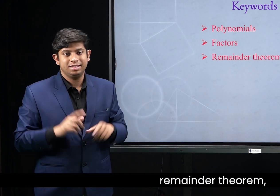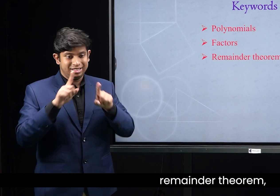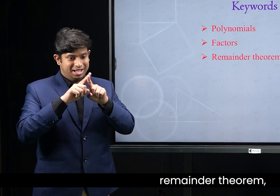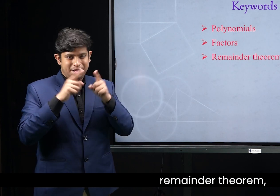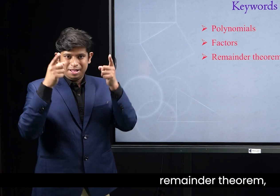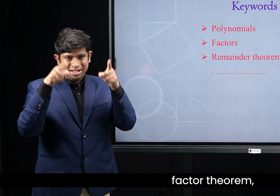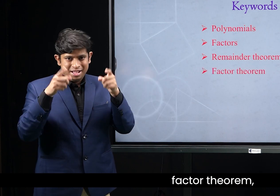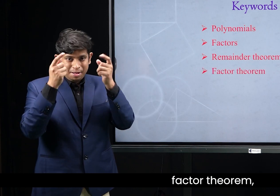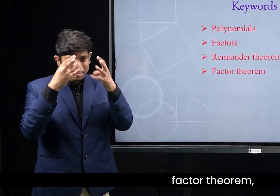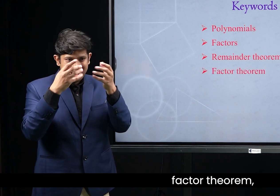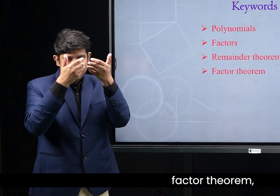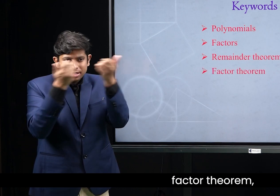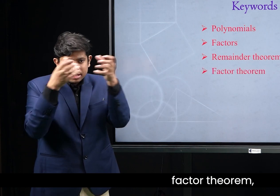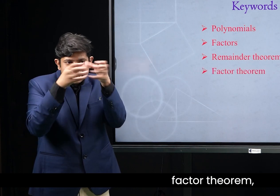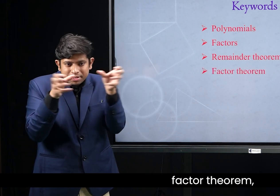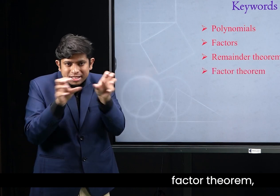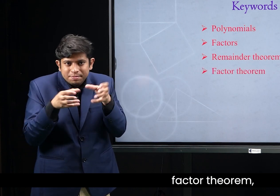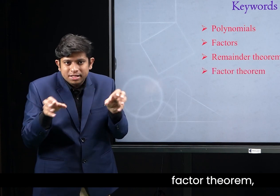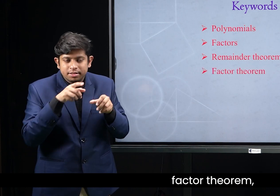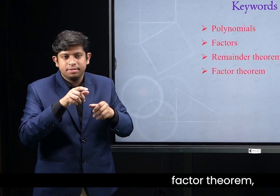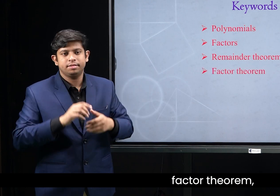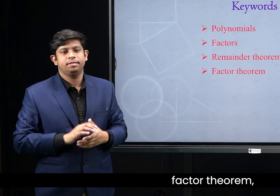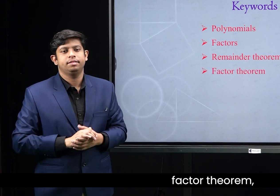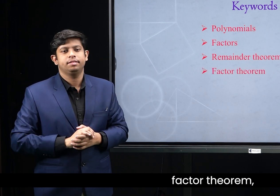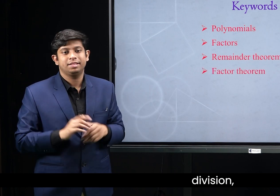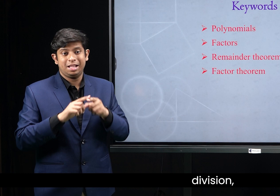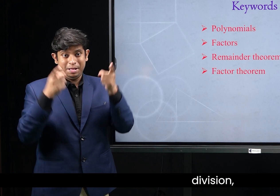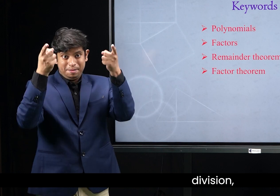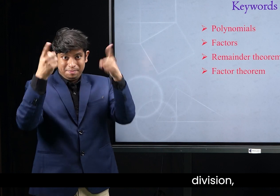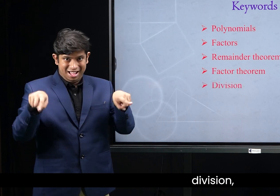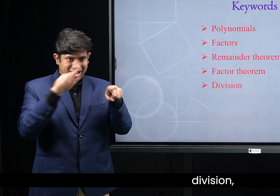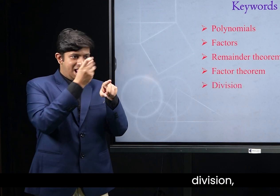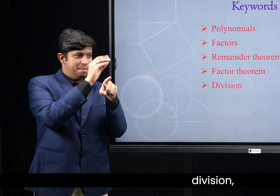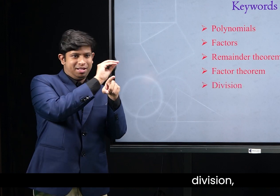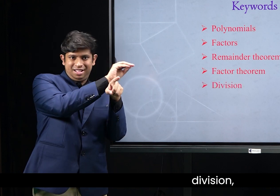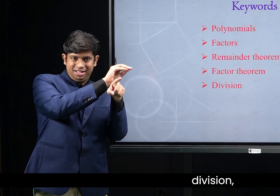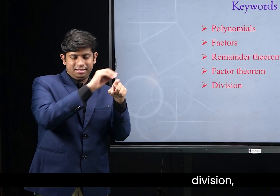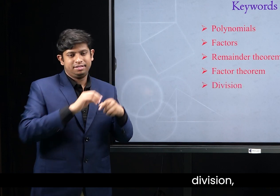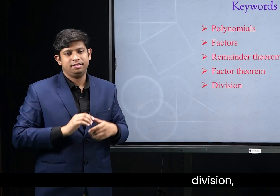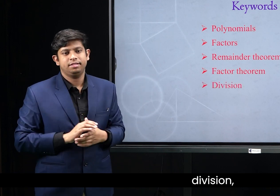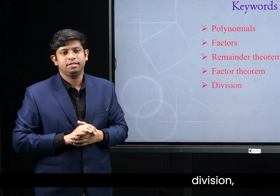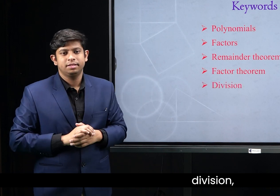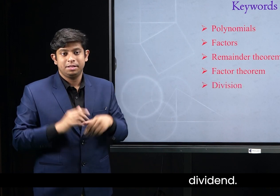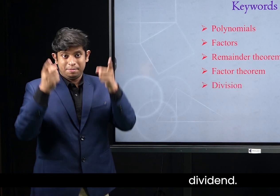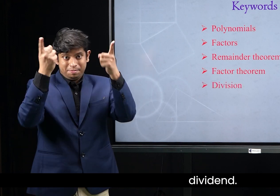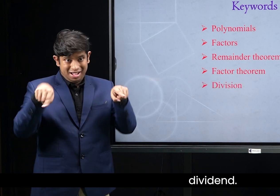factor theorem, division, dividend.